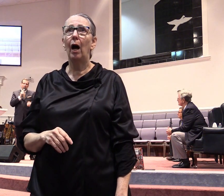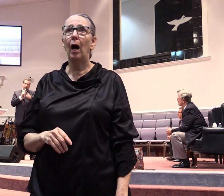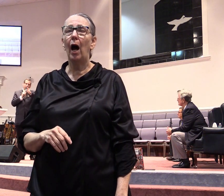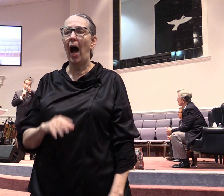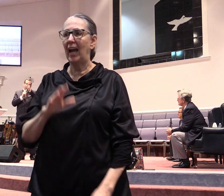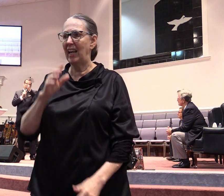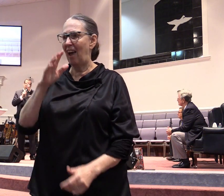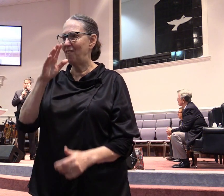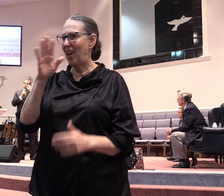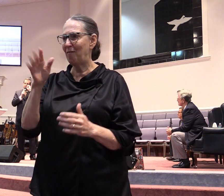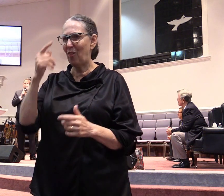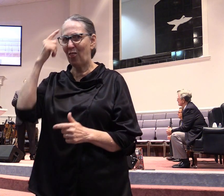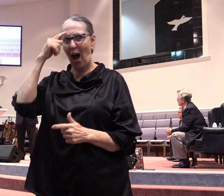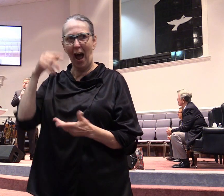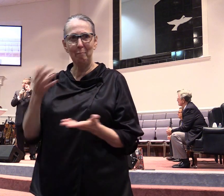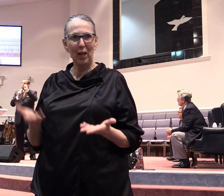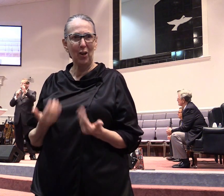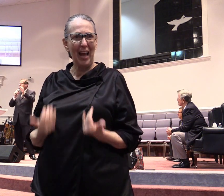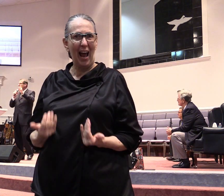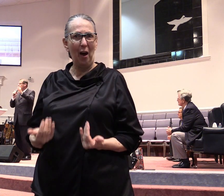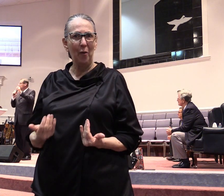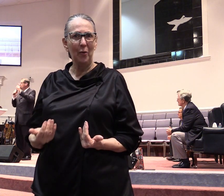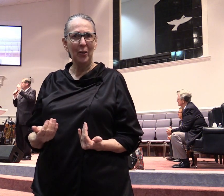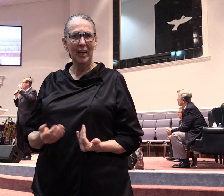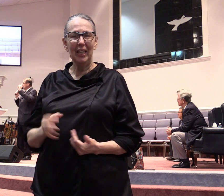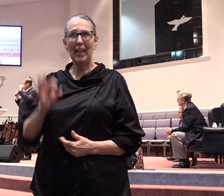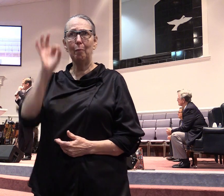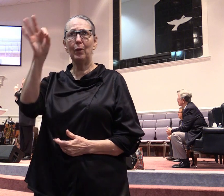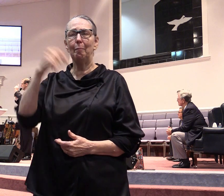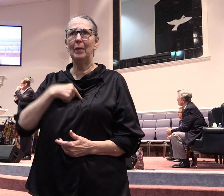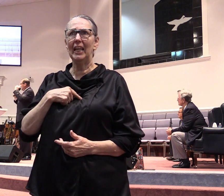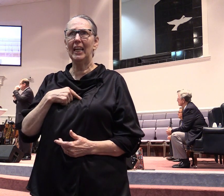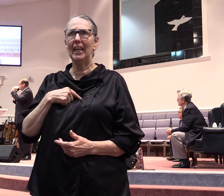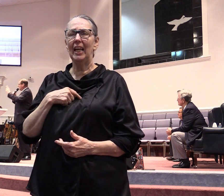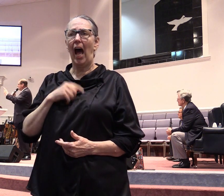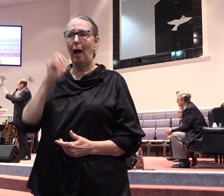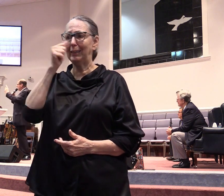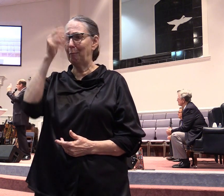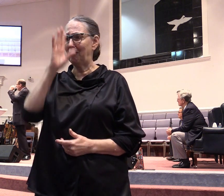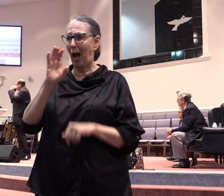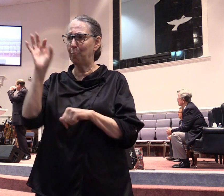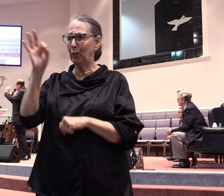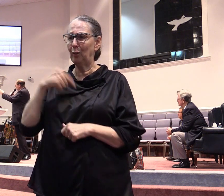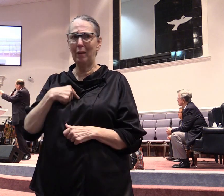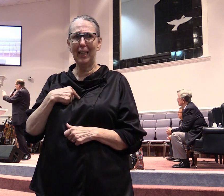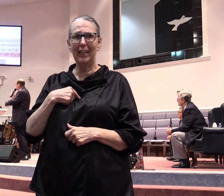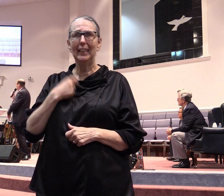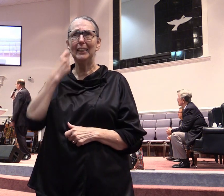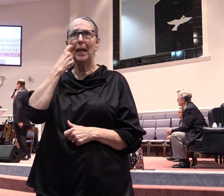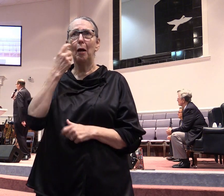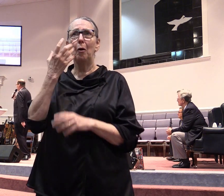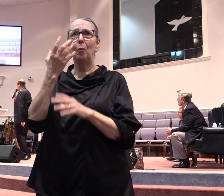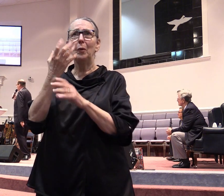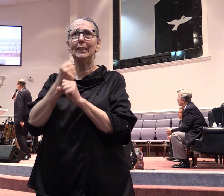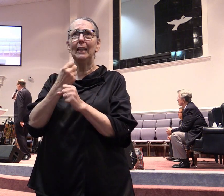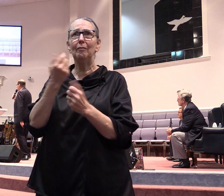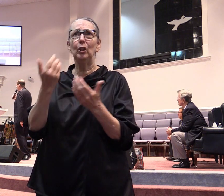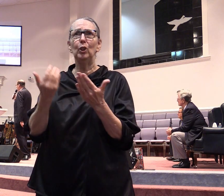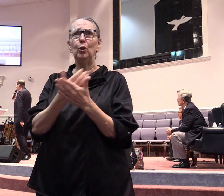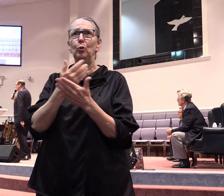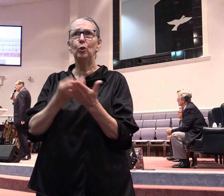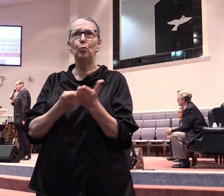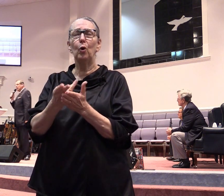stand here. And he preached to a hurting, Assembly of God preacher who had just received a new